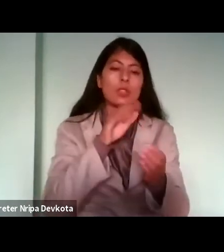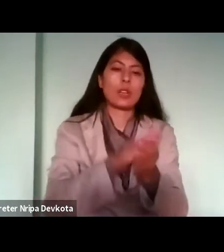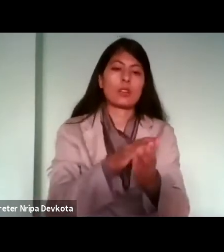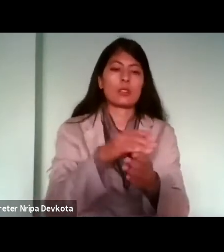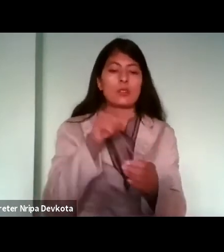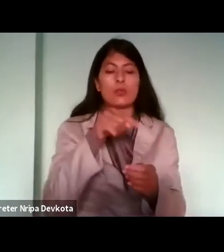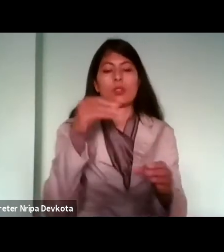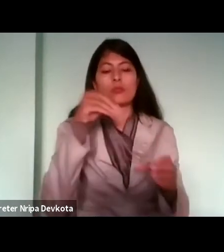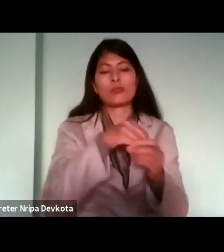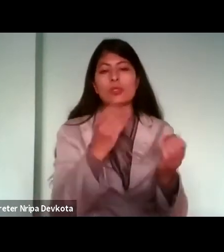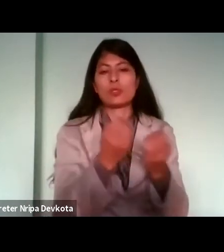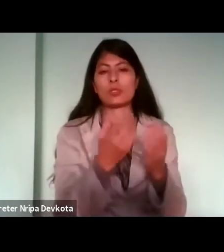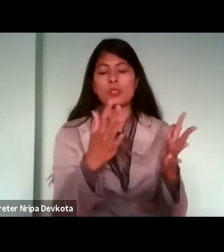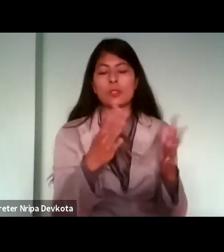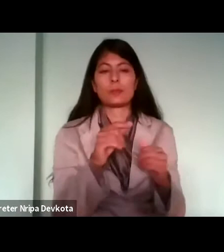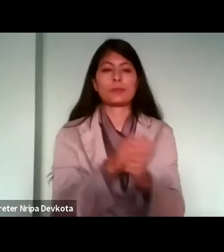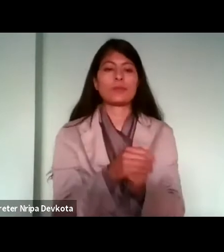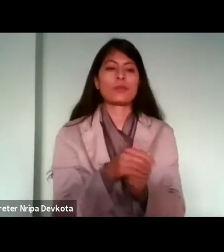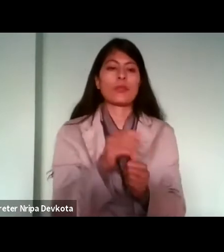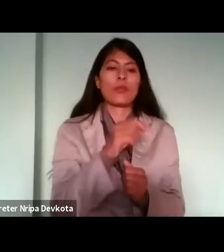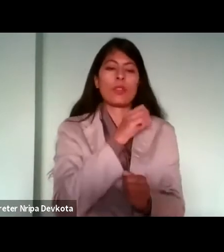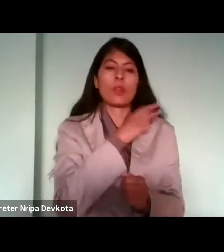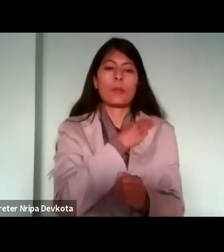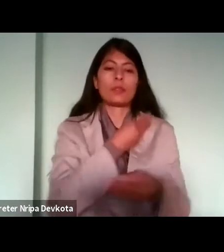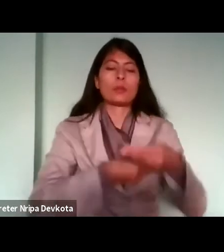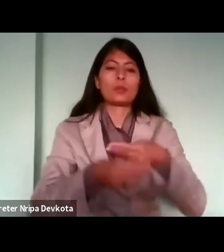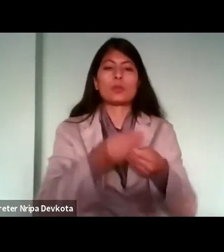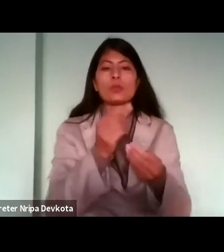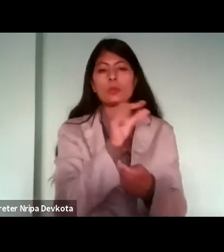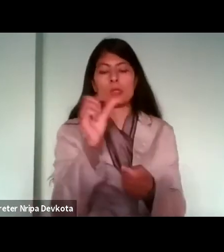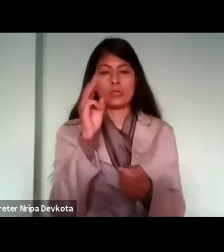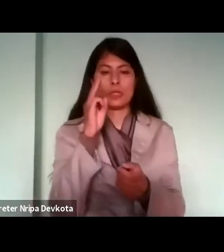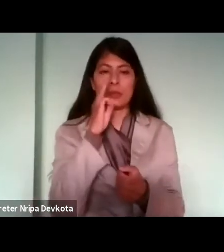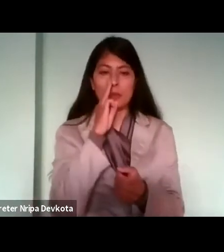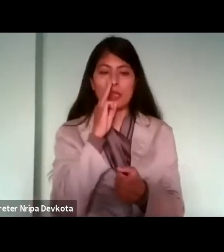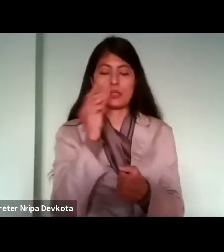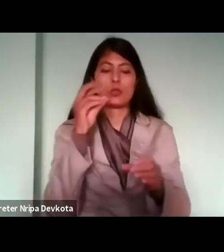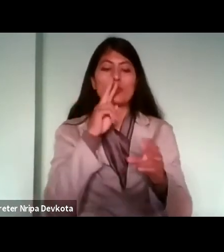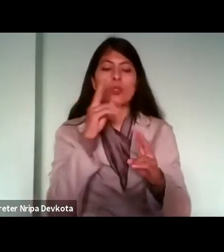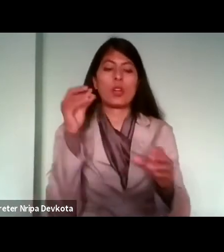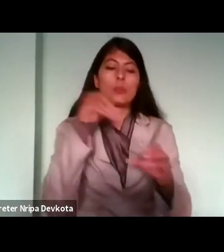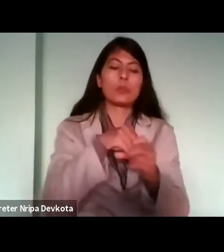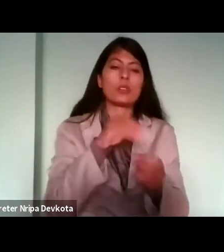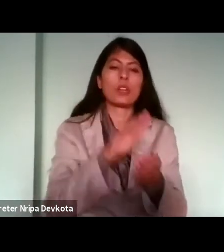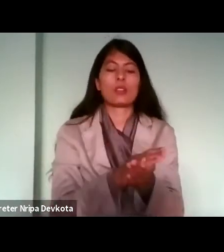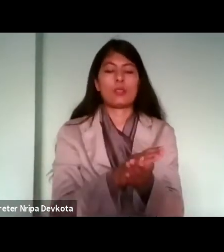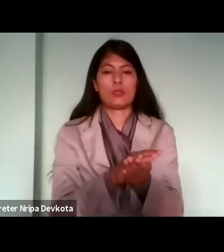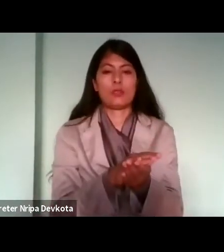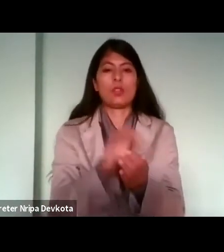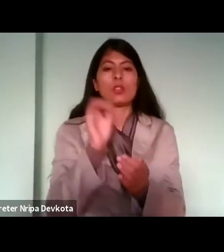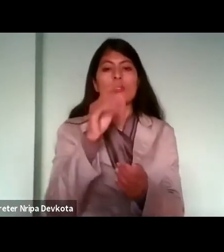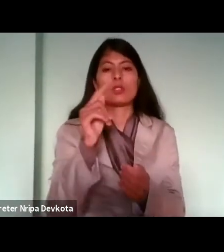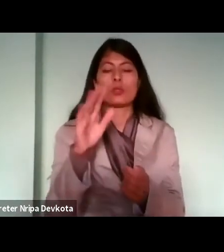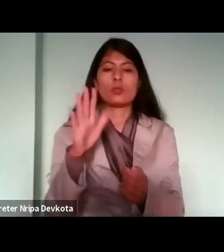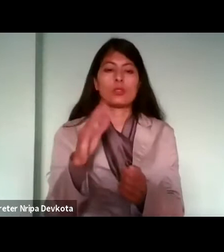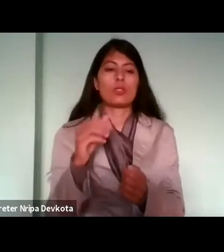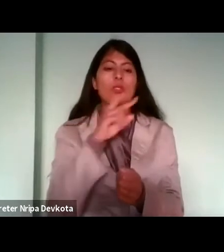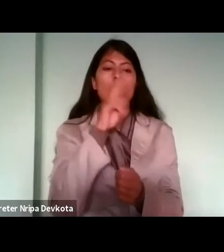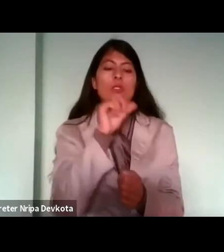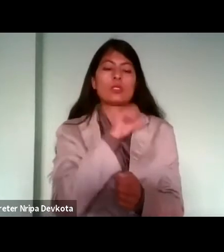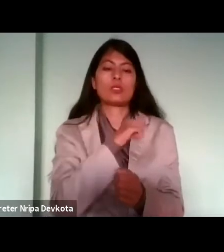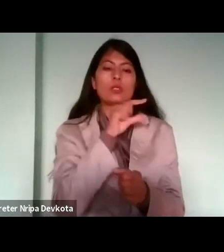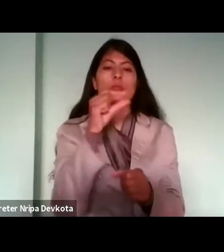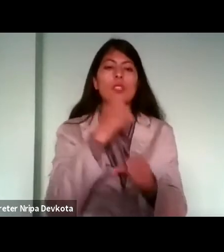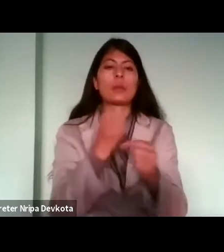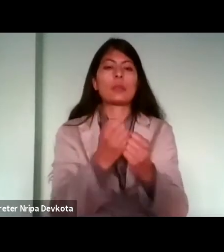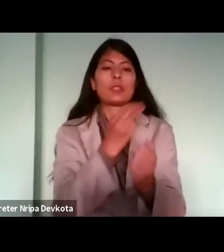of anti-trafficking, and it has willfully ignored the anti-trafficking work of sex workers' rights organizations. We